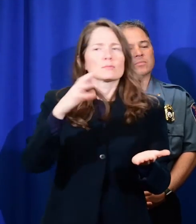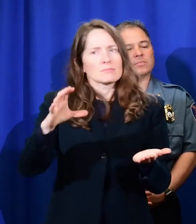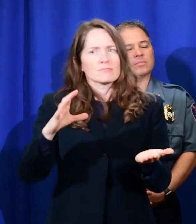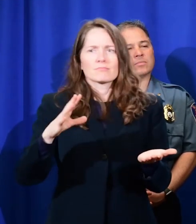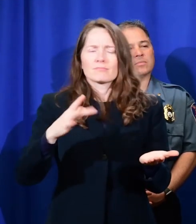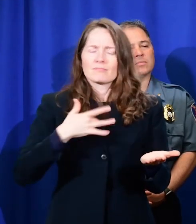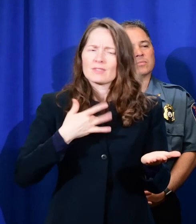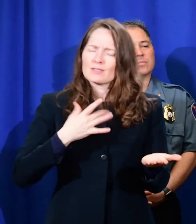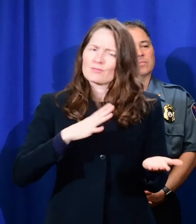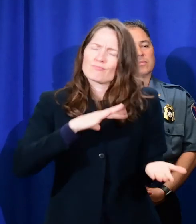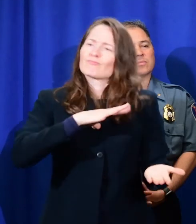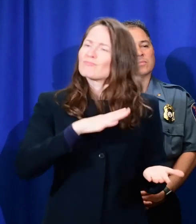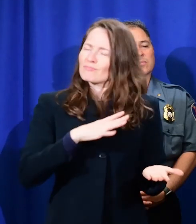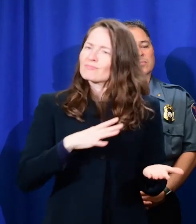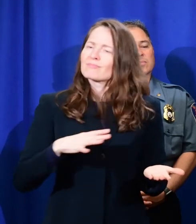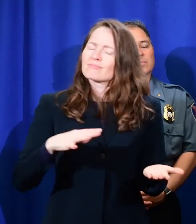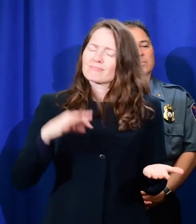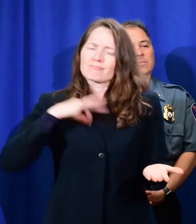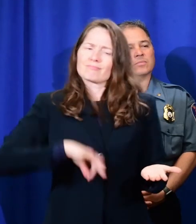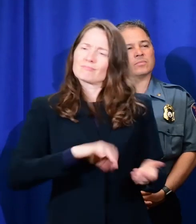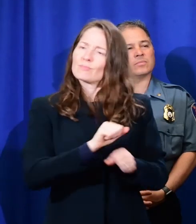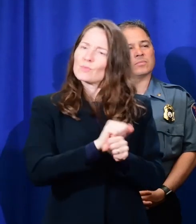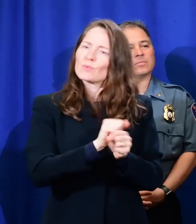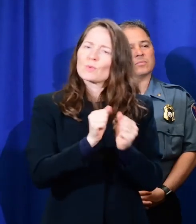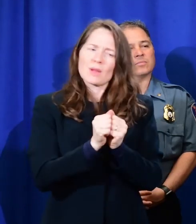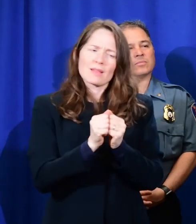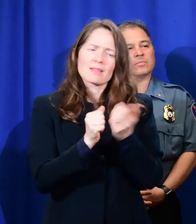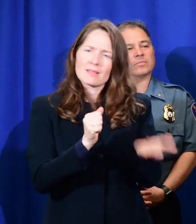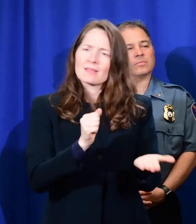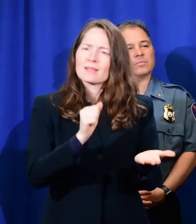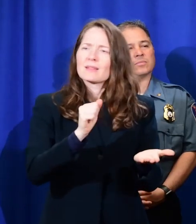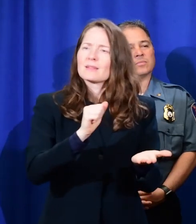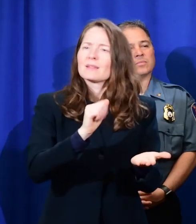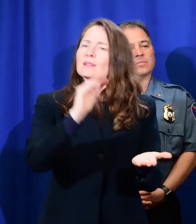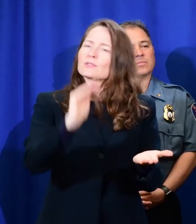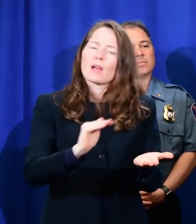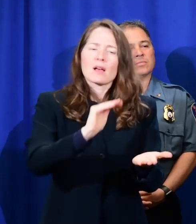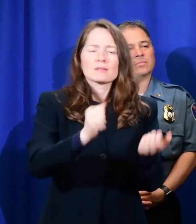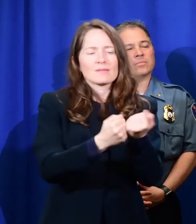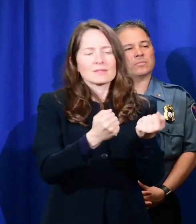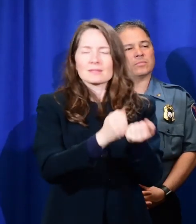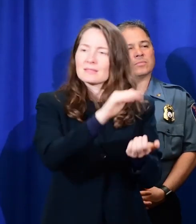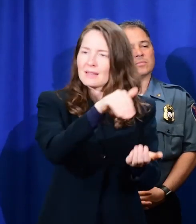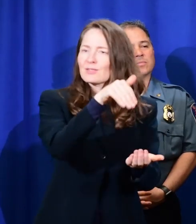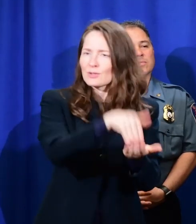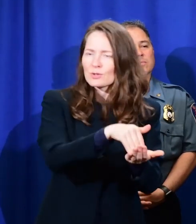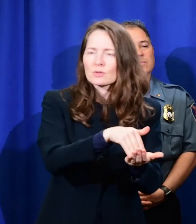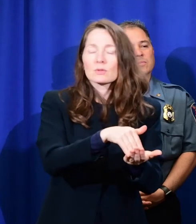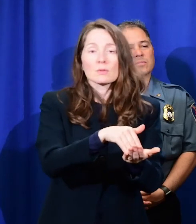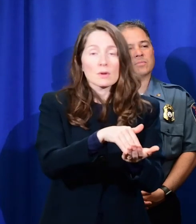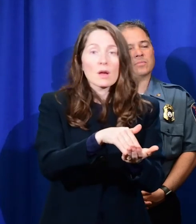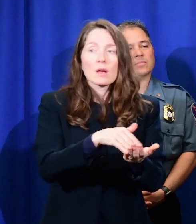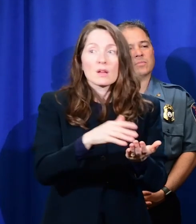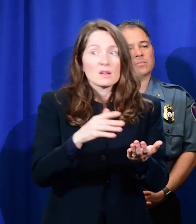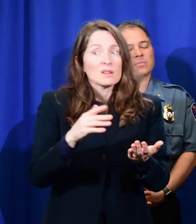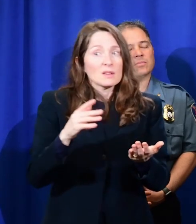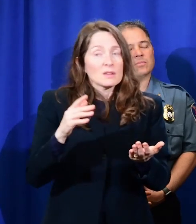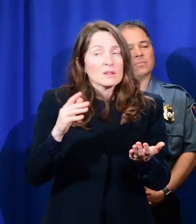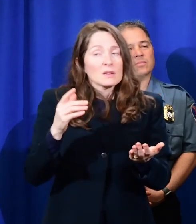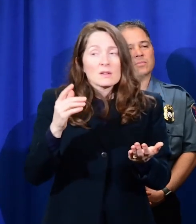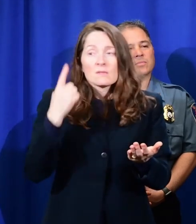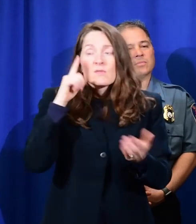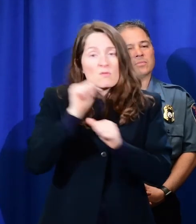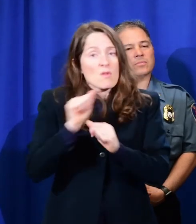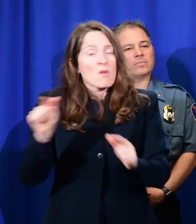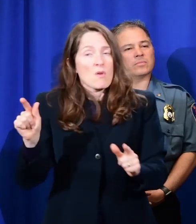partner as the Child Advocacy Center. It makes what some of the hardest work we can do a little bit easier, to work